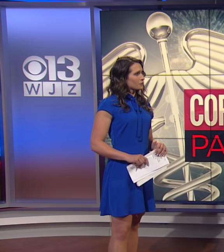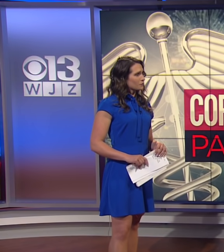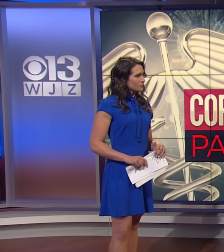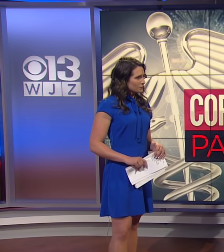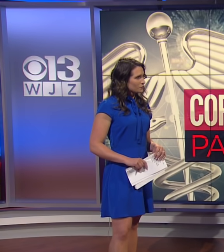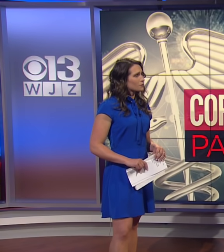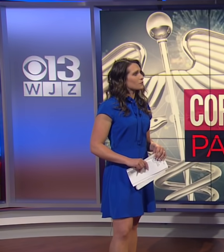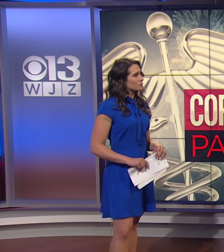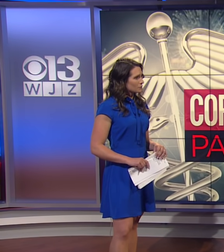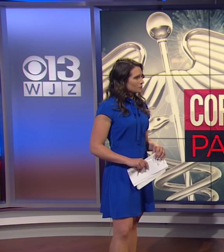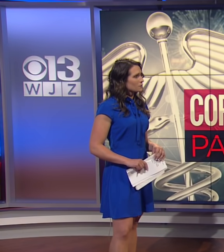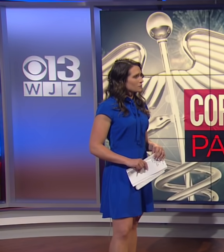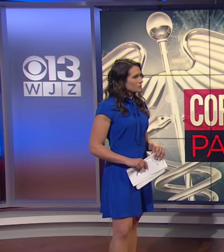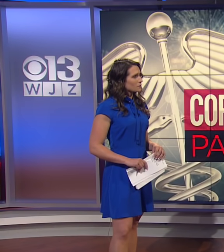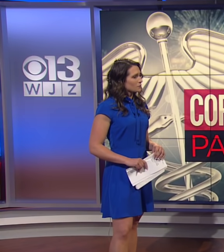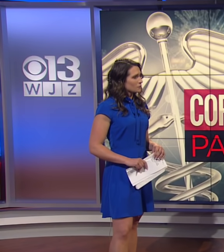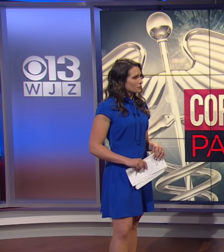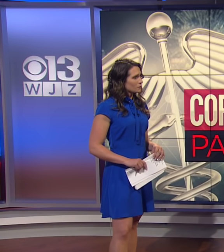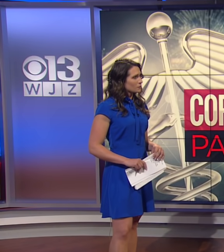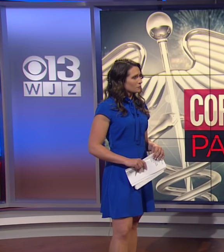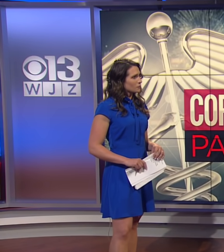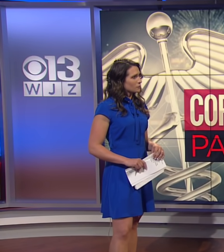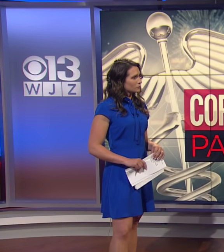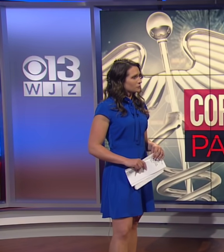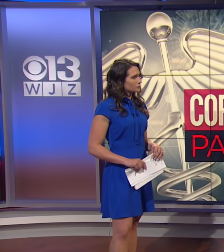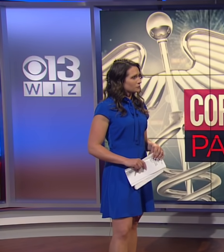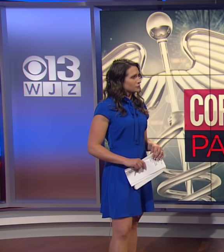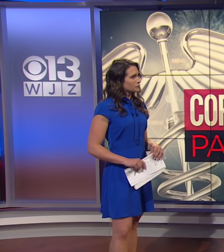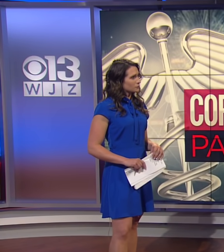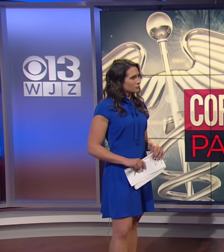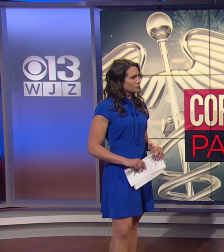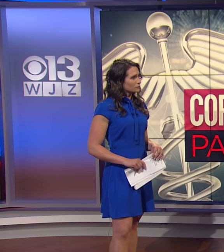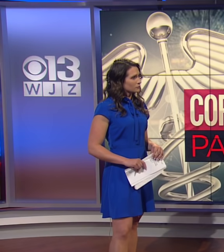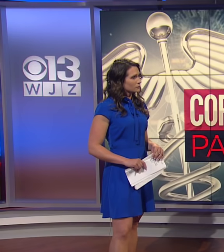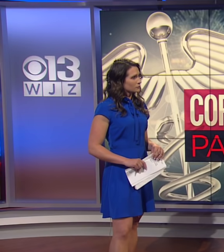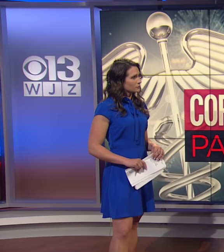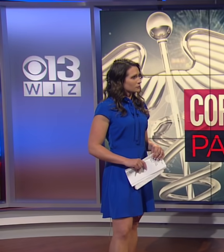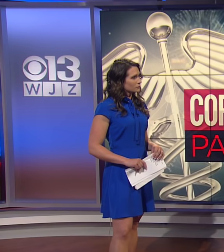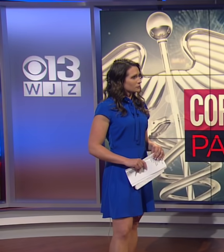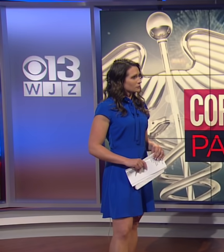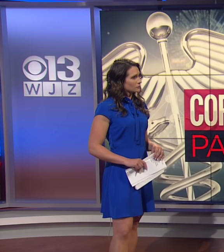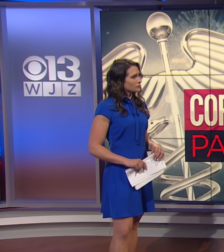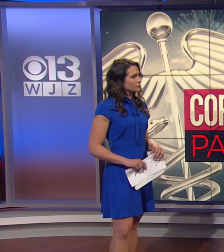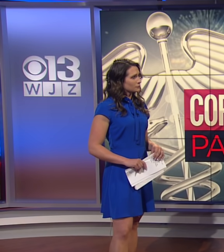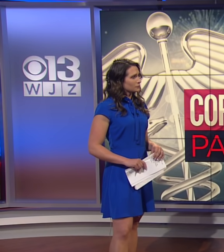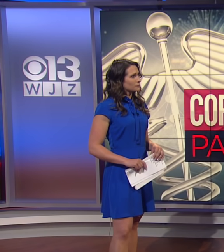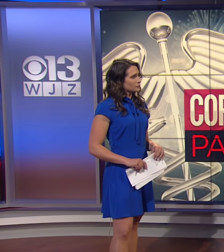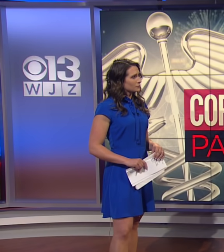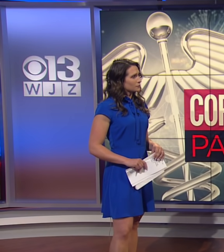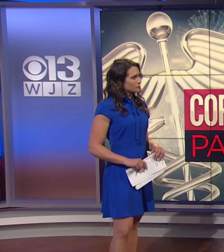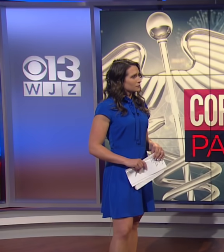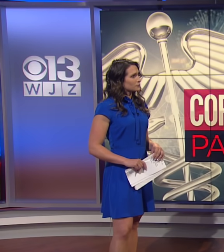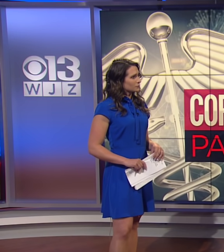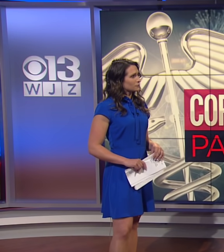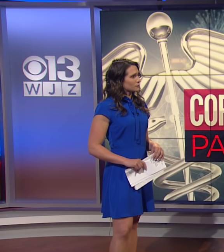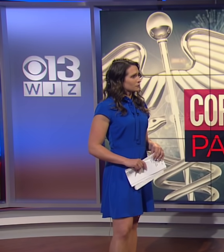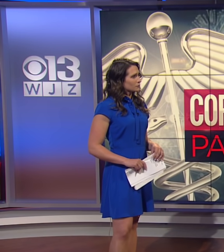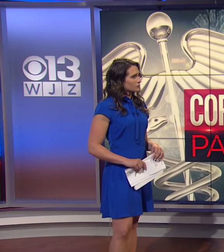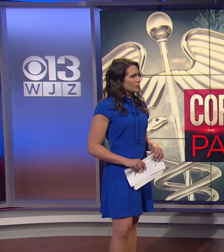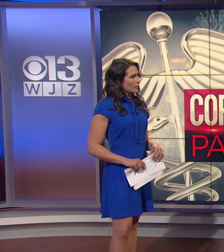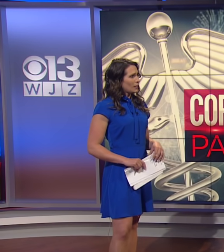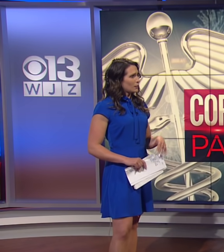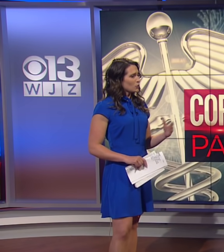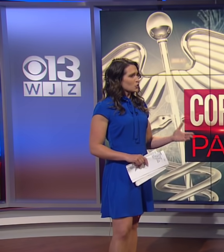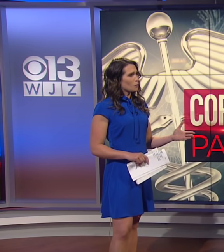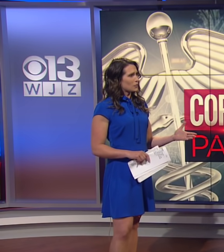areas like nursing homes and that type of thing. So now we're at the point where, or soon should be, the point where we can do more testing, which is a critical